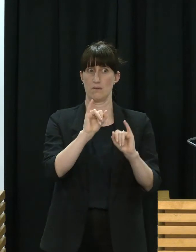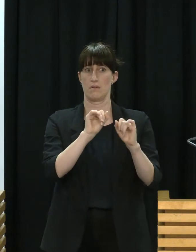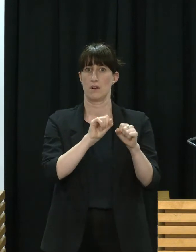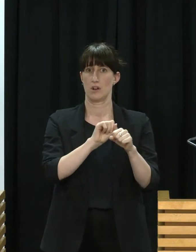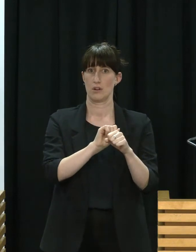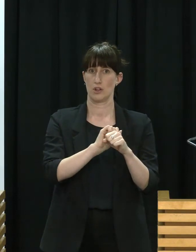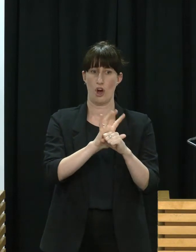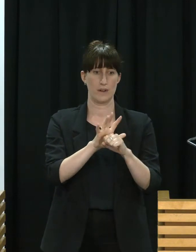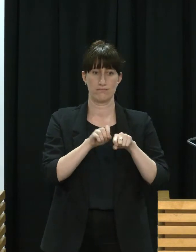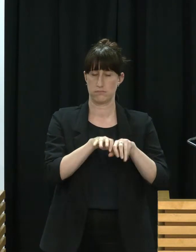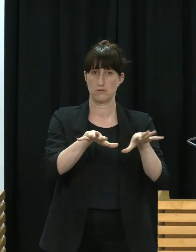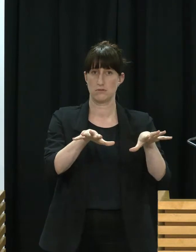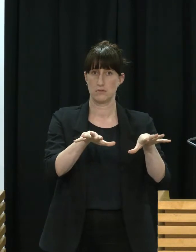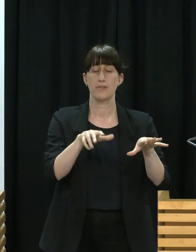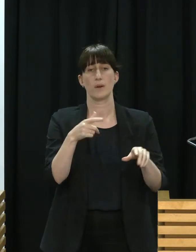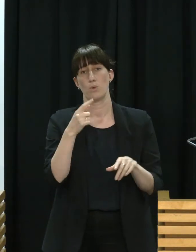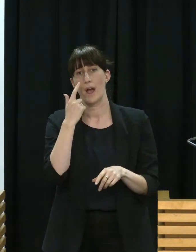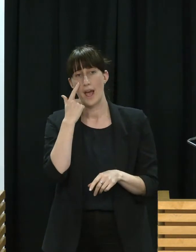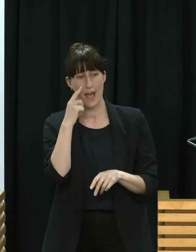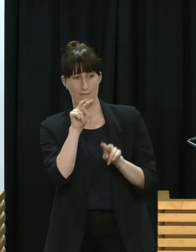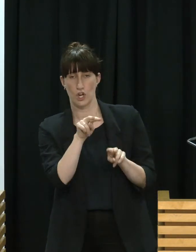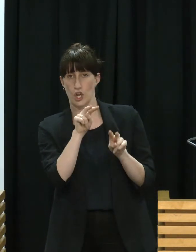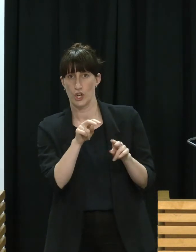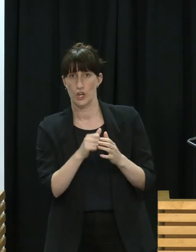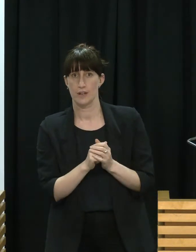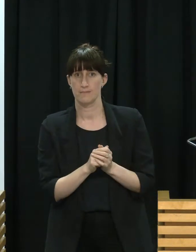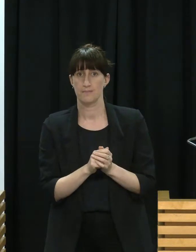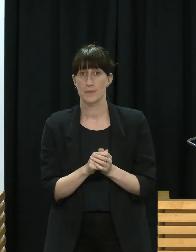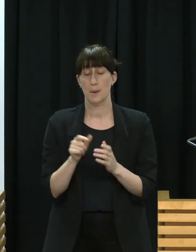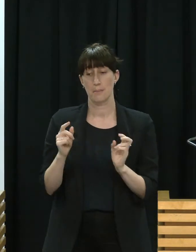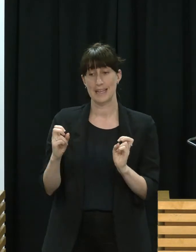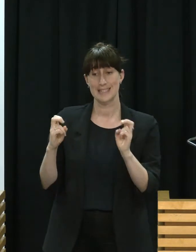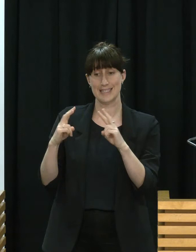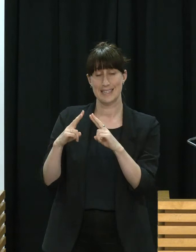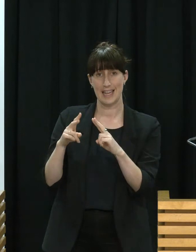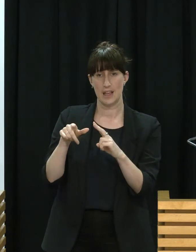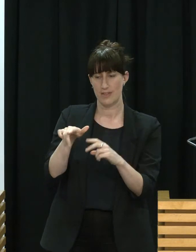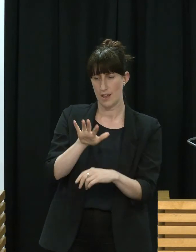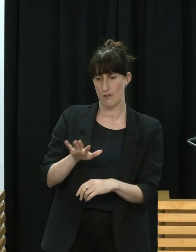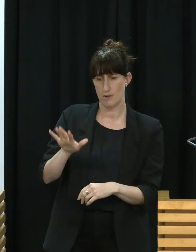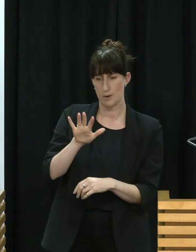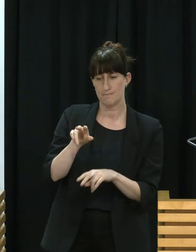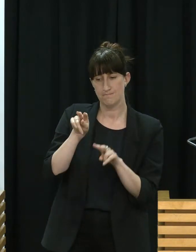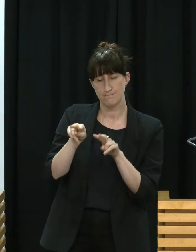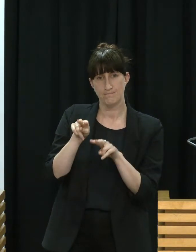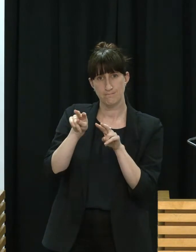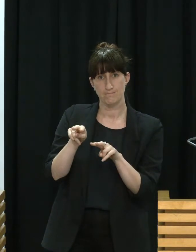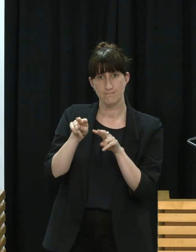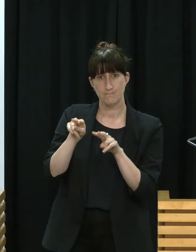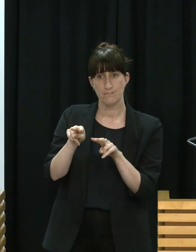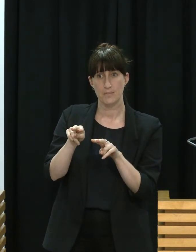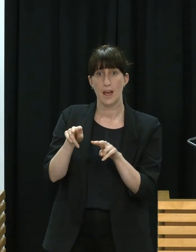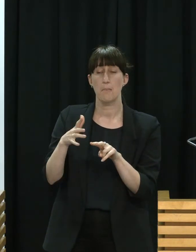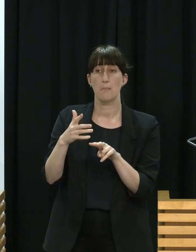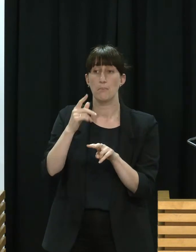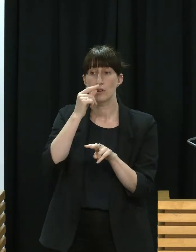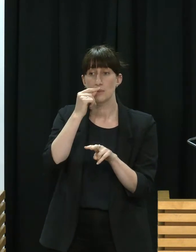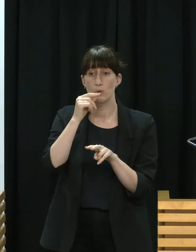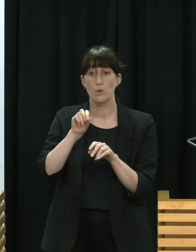up, if it comes up outside of New South Wales, look at the nature of that case, the risk of potential further onward